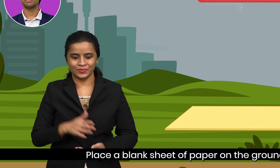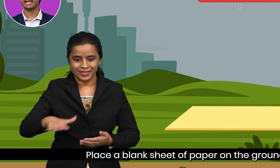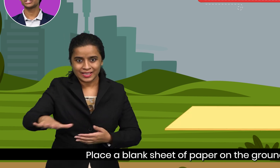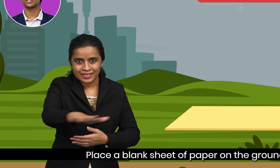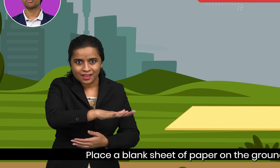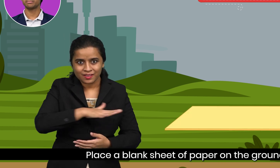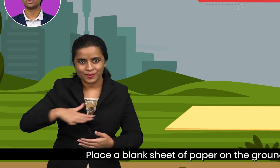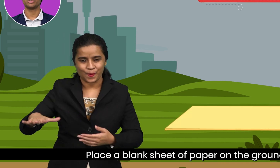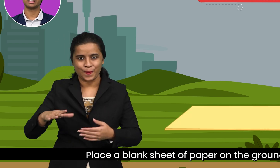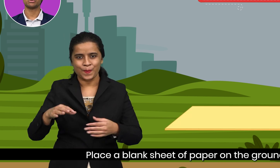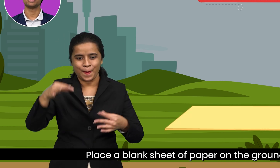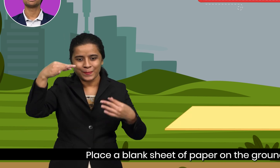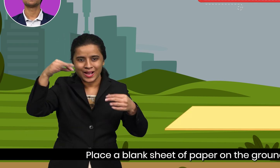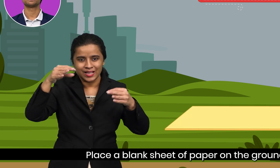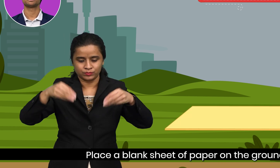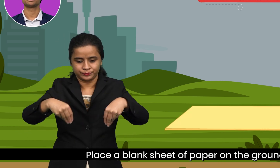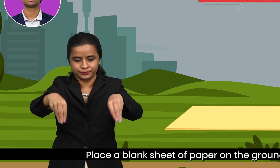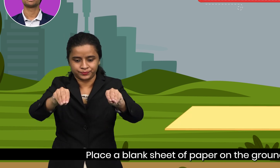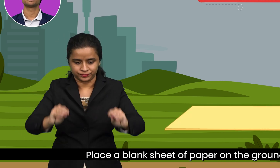Place a blank sheet of paper on the ground.